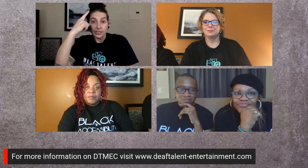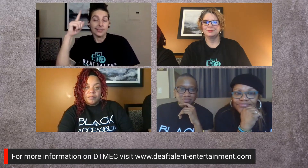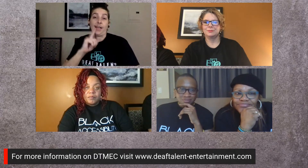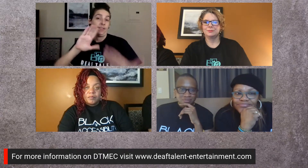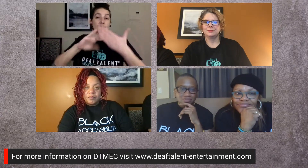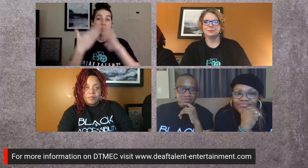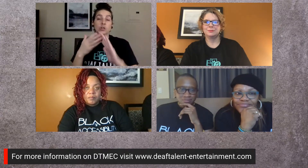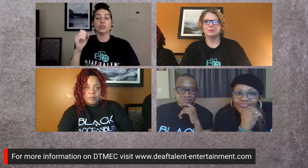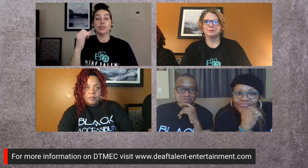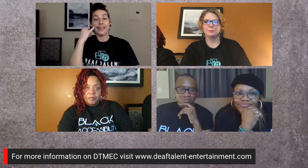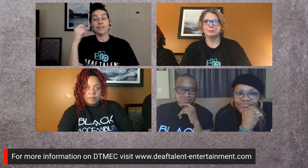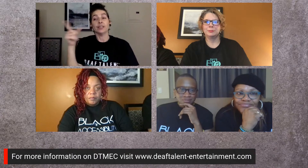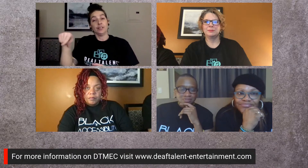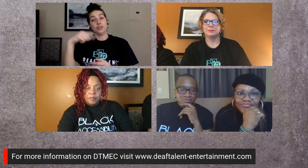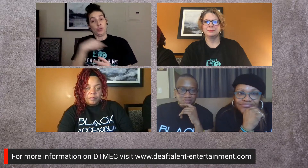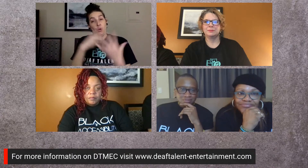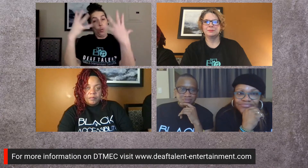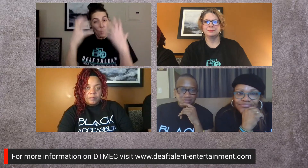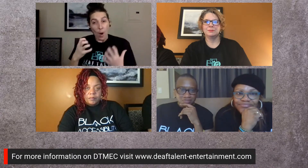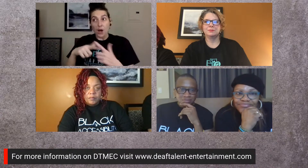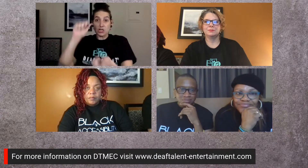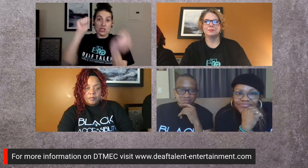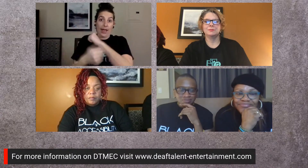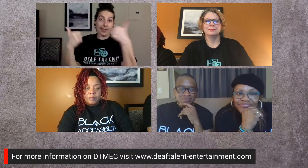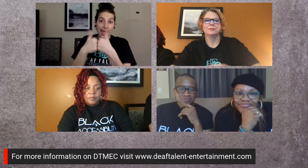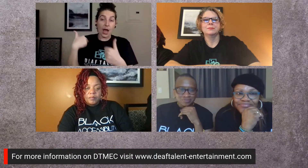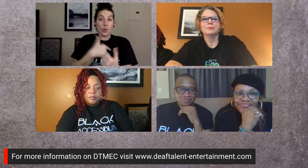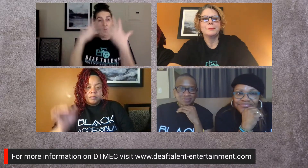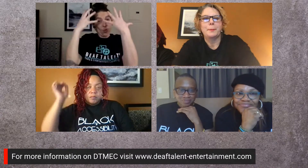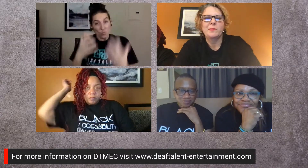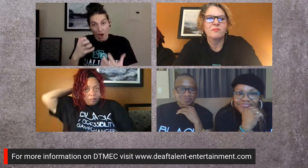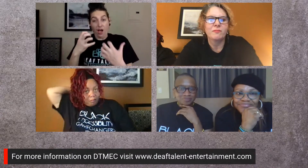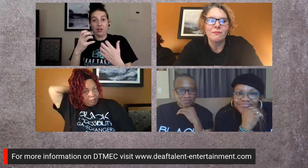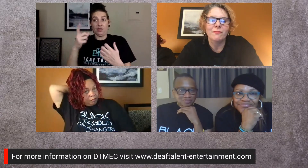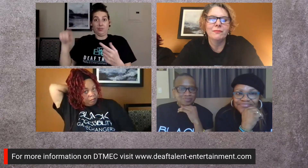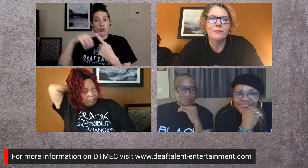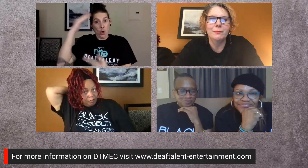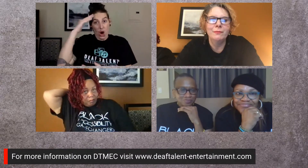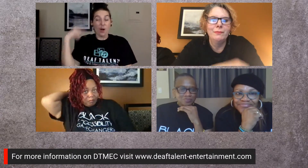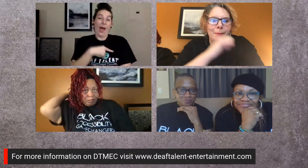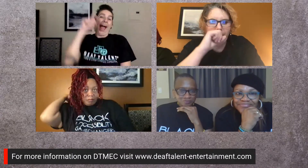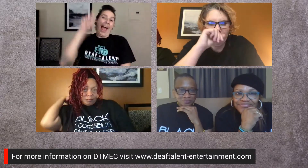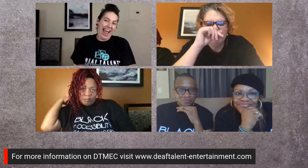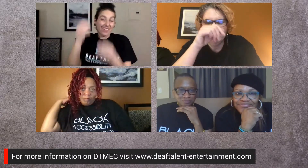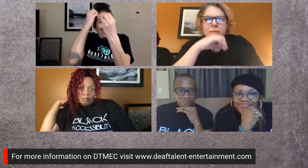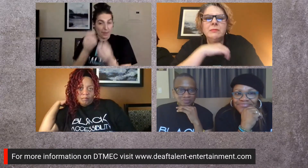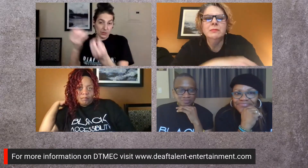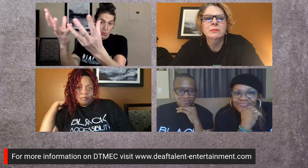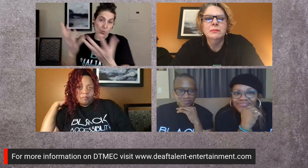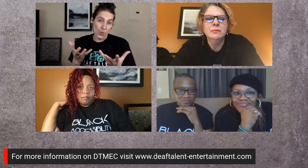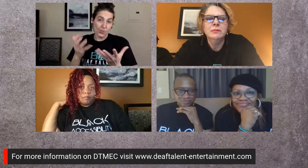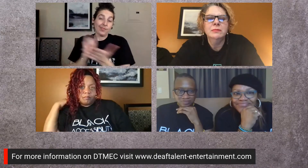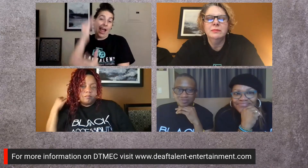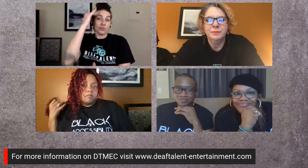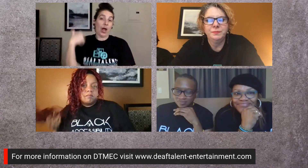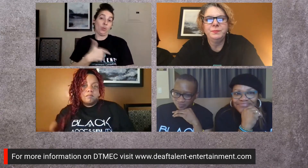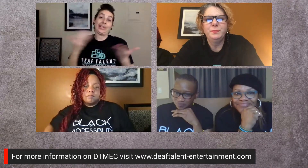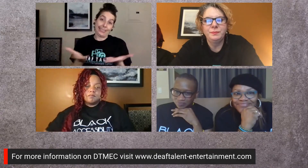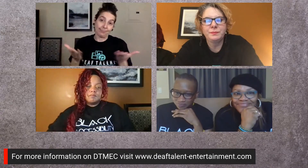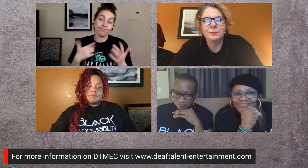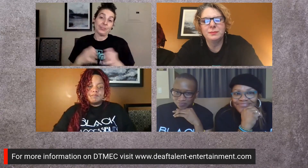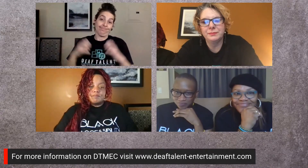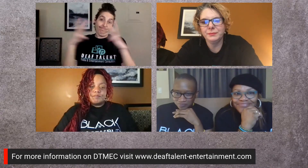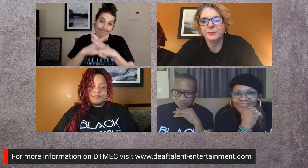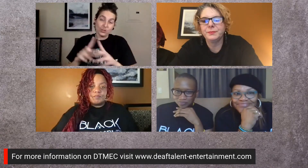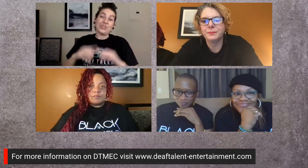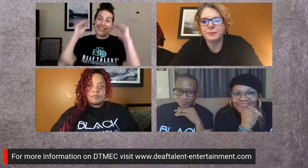foundation. Everybody doesn't understand deaf culture. And so we want to change the game. We have